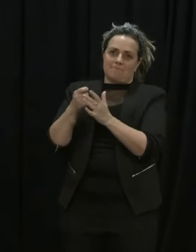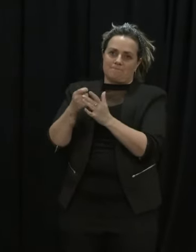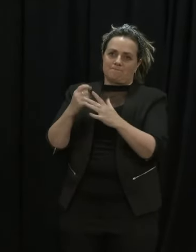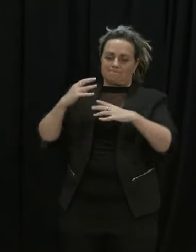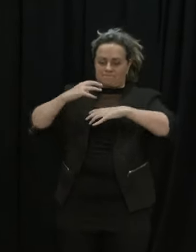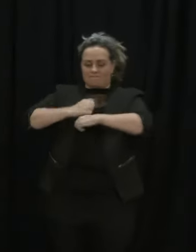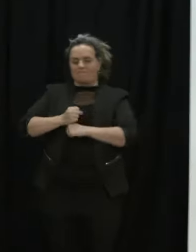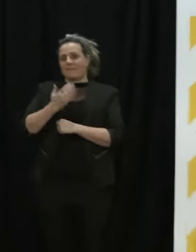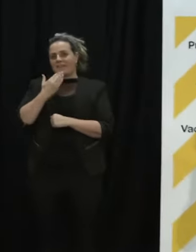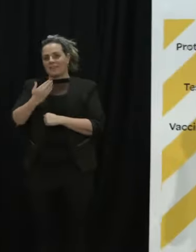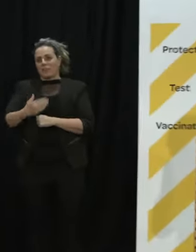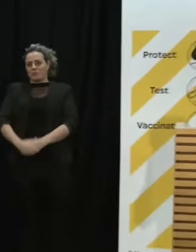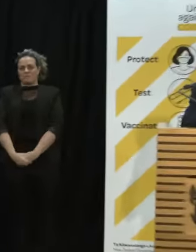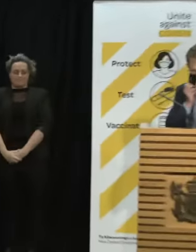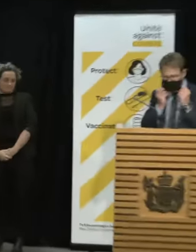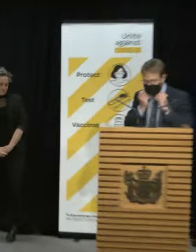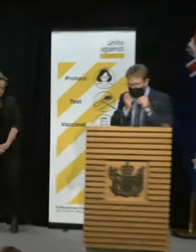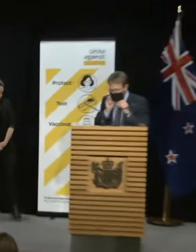Thank you.